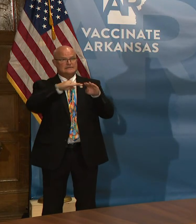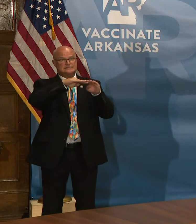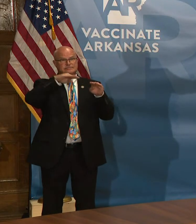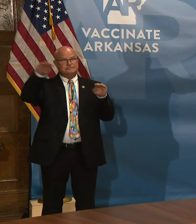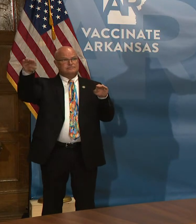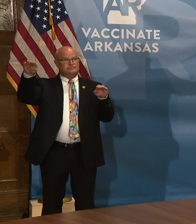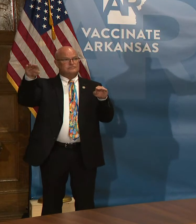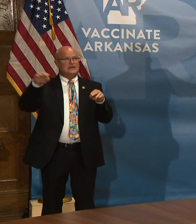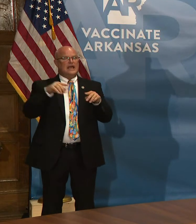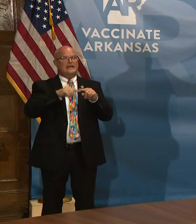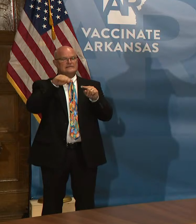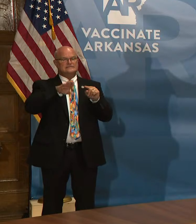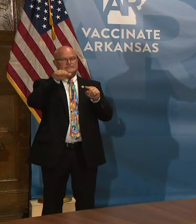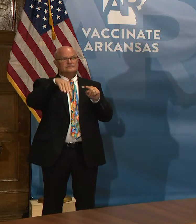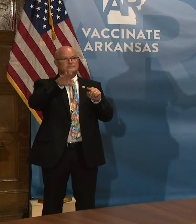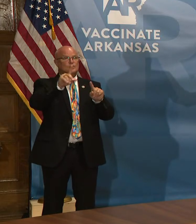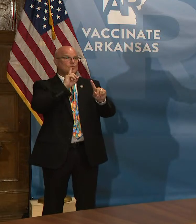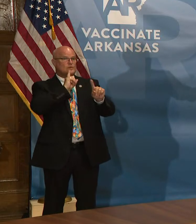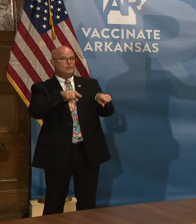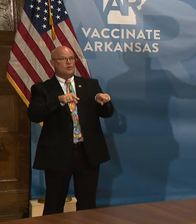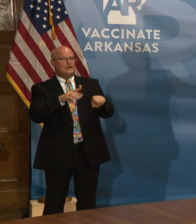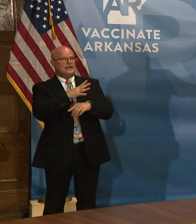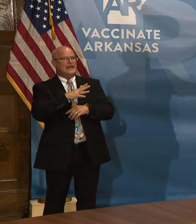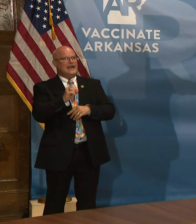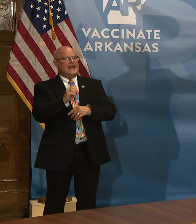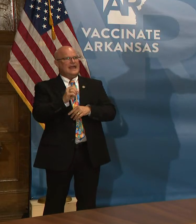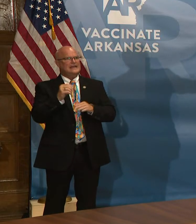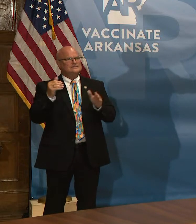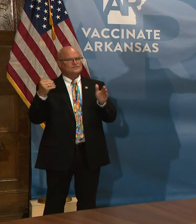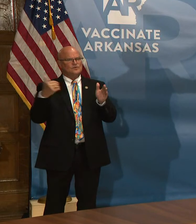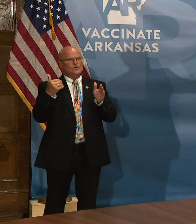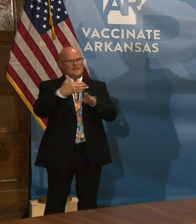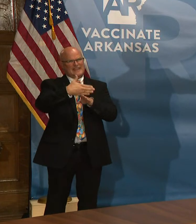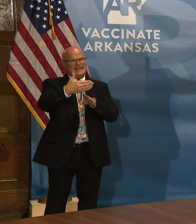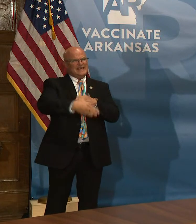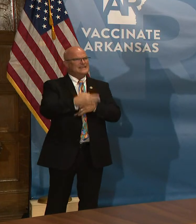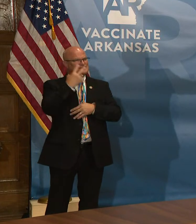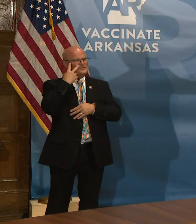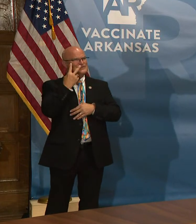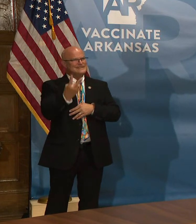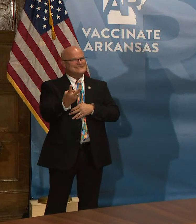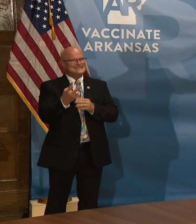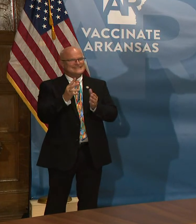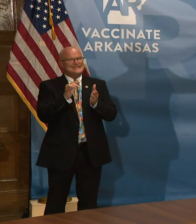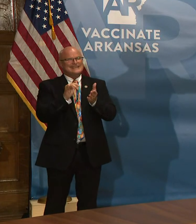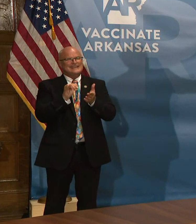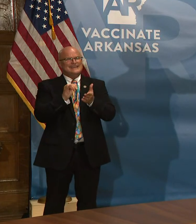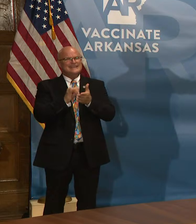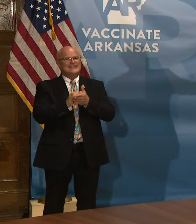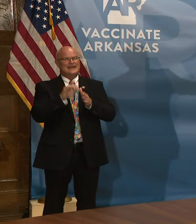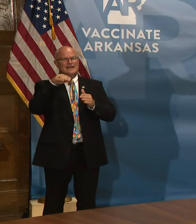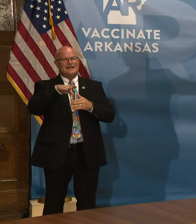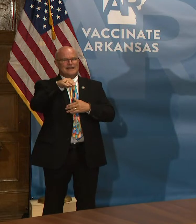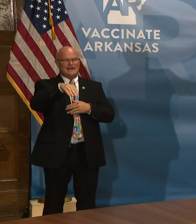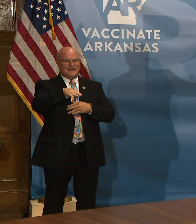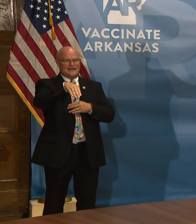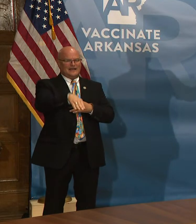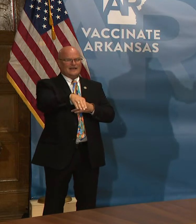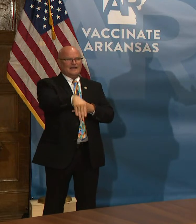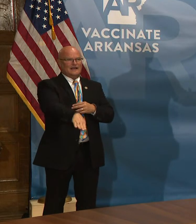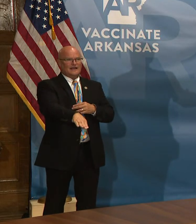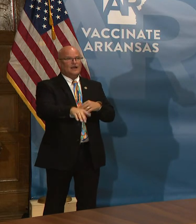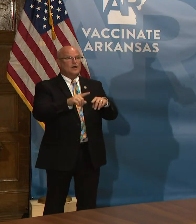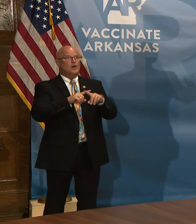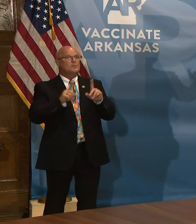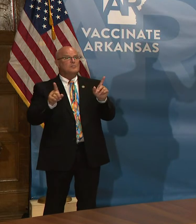line is what we are reporting, and toward the end you can see that the jagged line goes down, but as